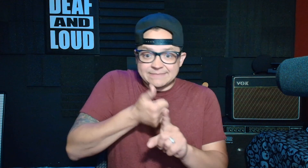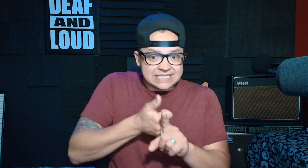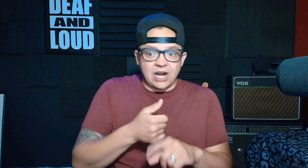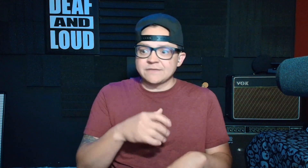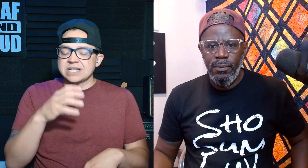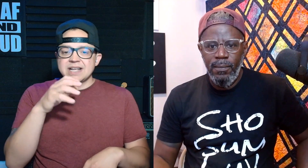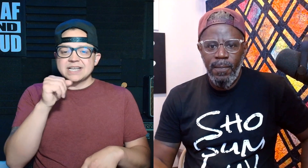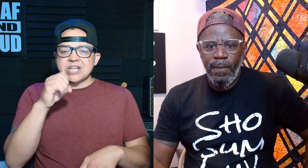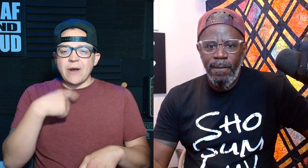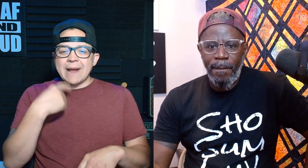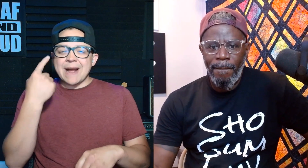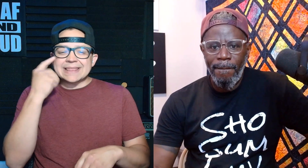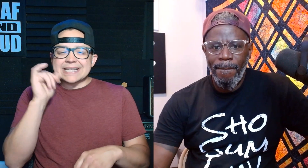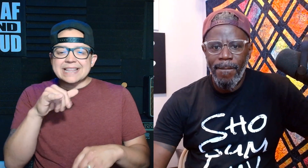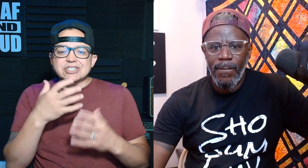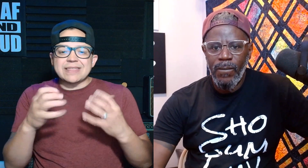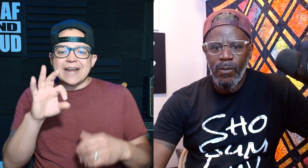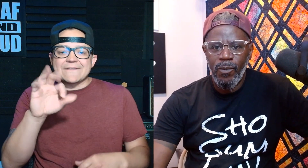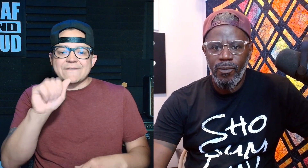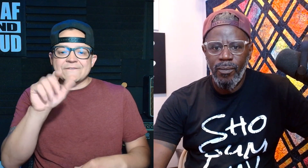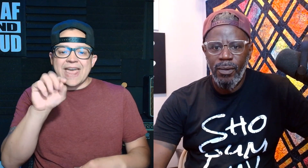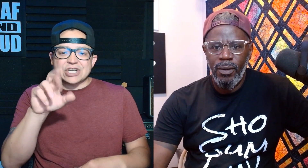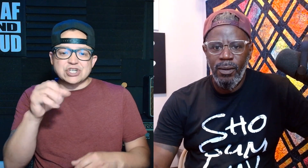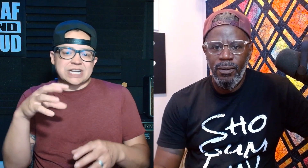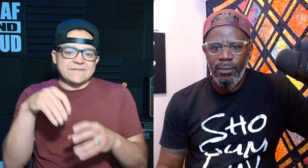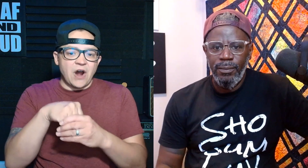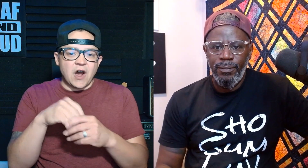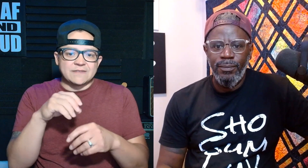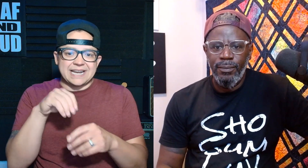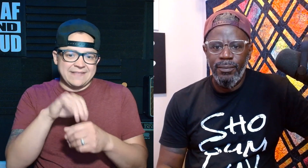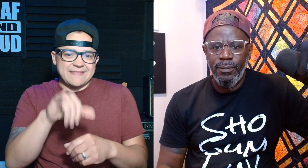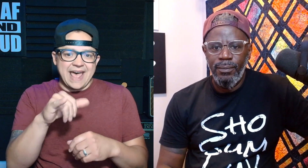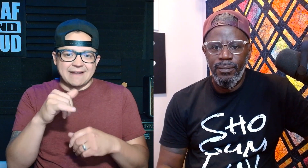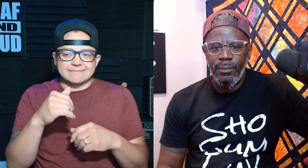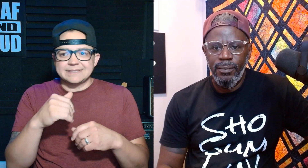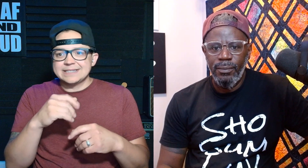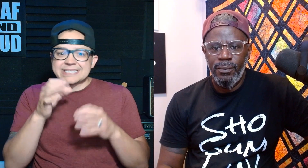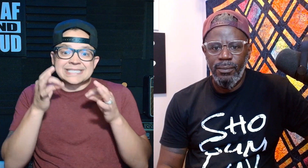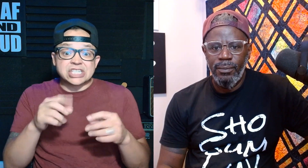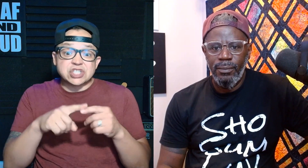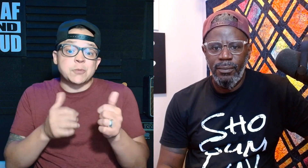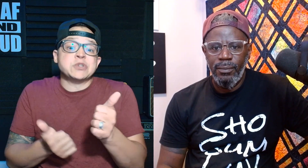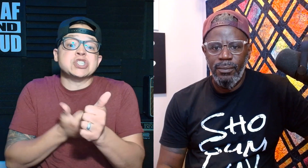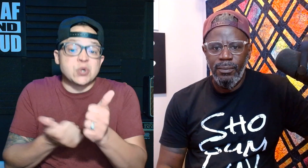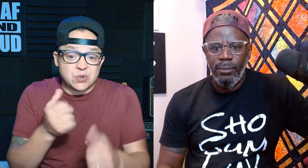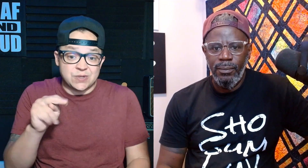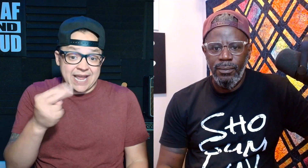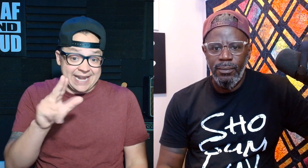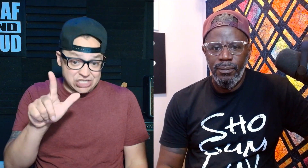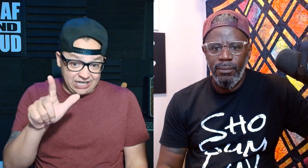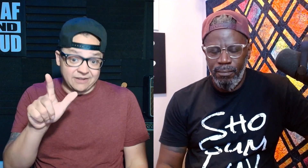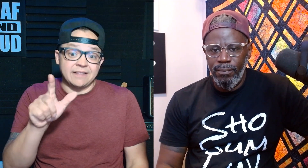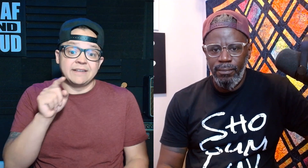hockey themselves. So I think that there's a lot of factors involved in that decision to pursue